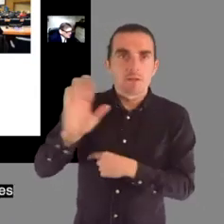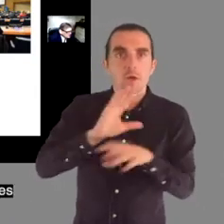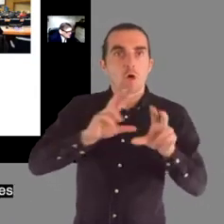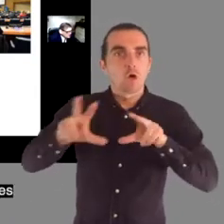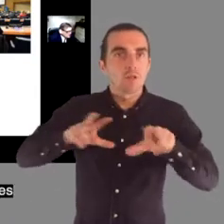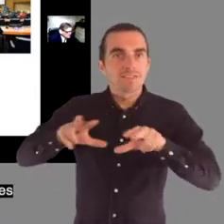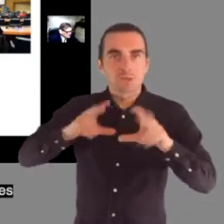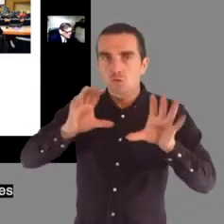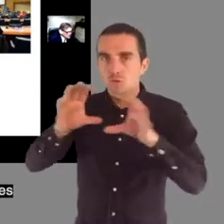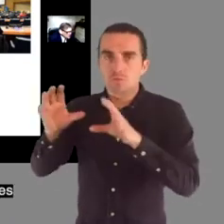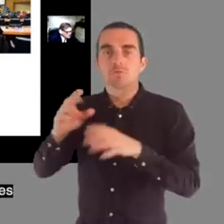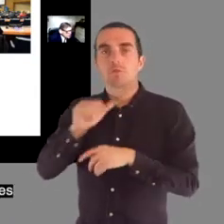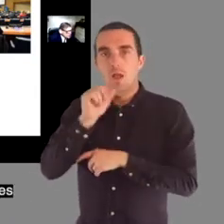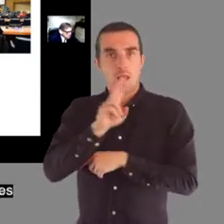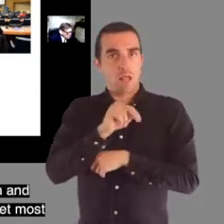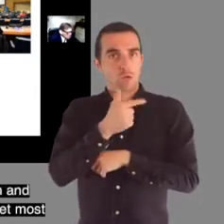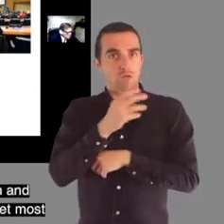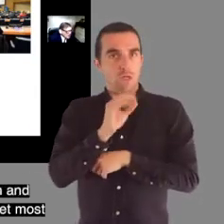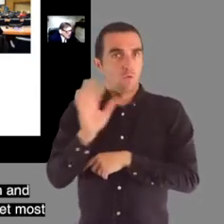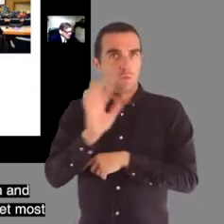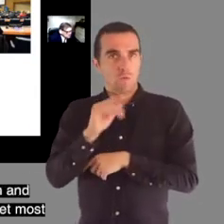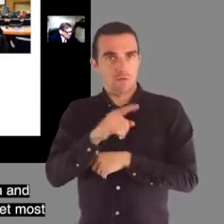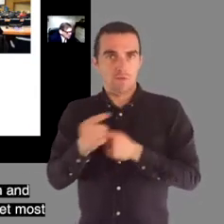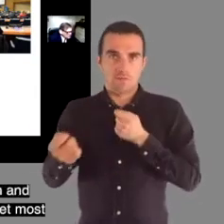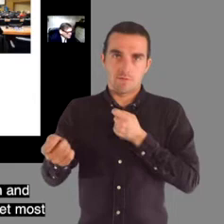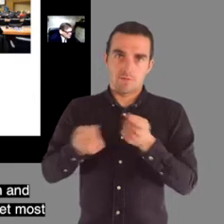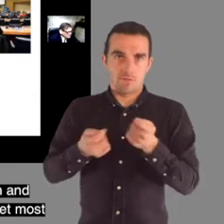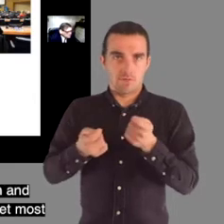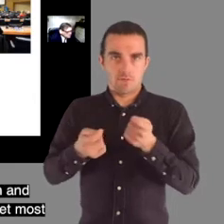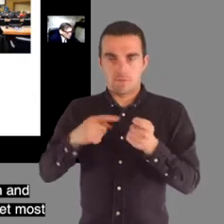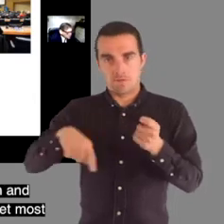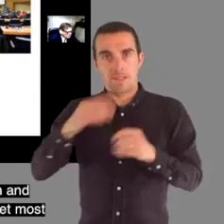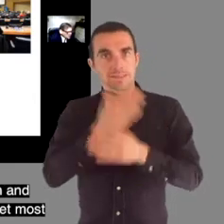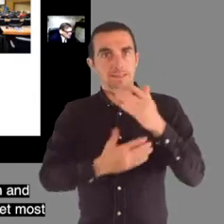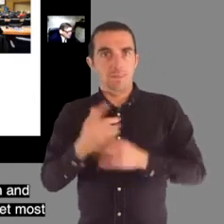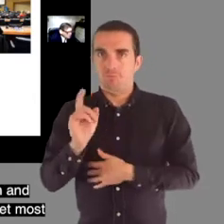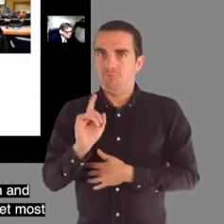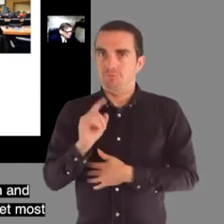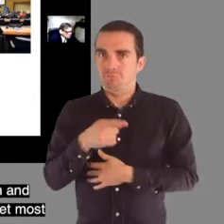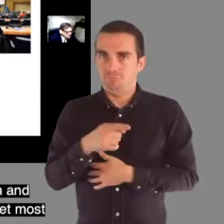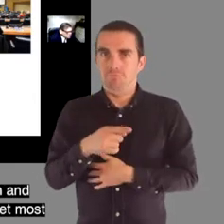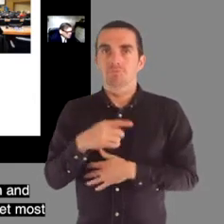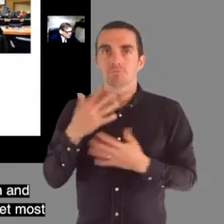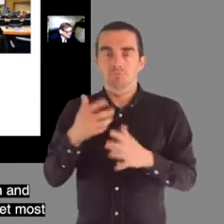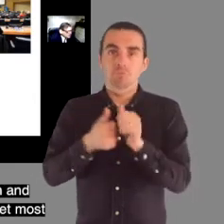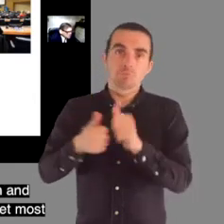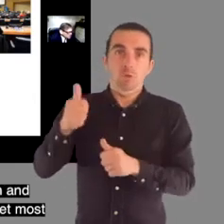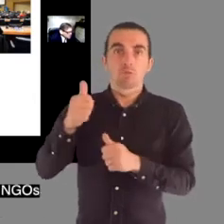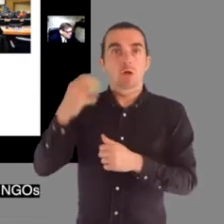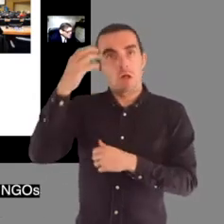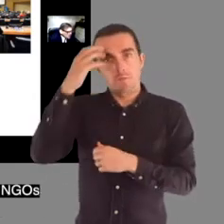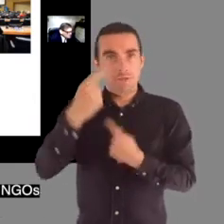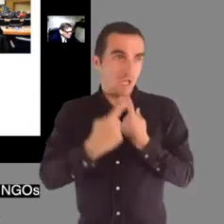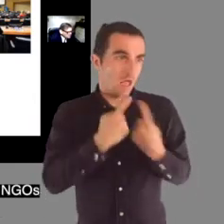their representative organizations, not NGOs, which are not run and controlled by disabled people. Yet